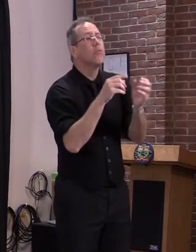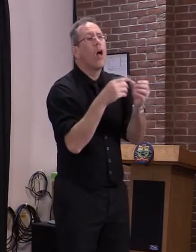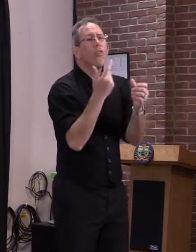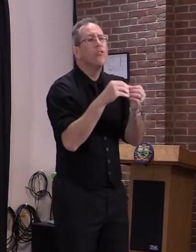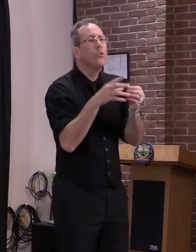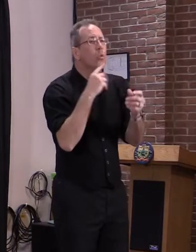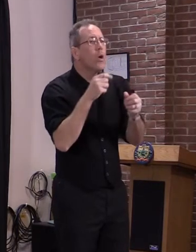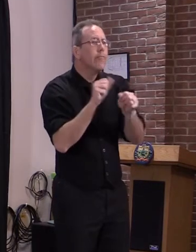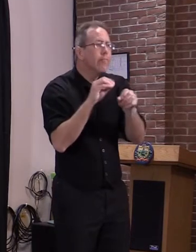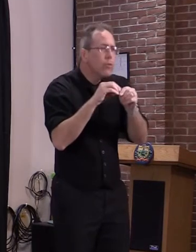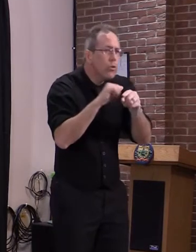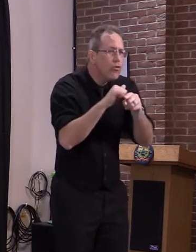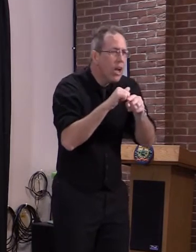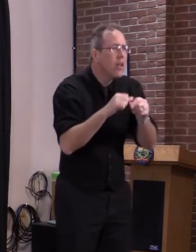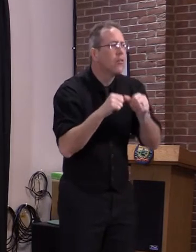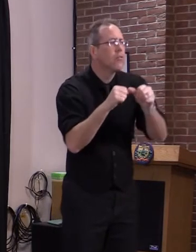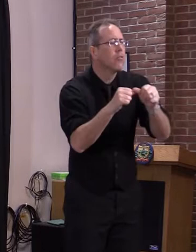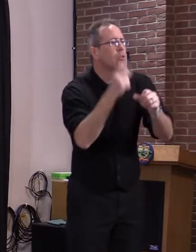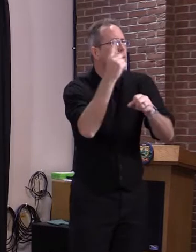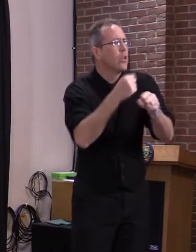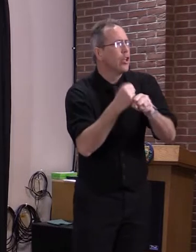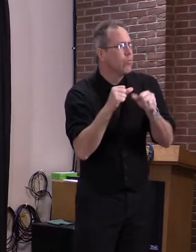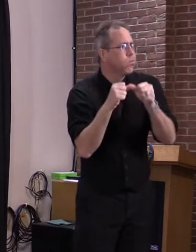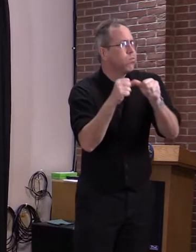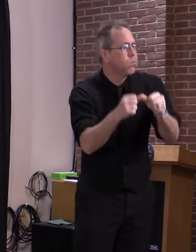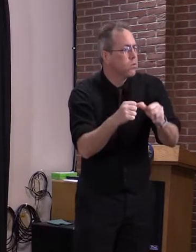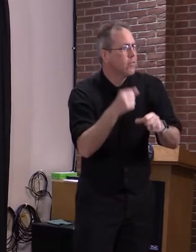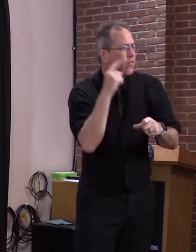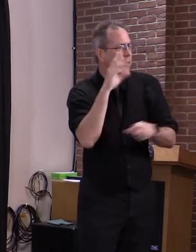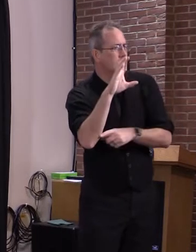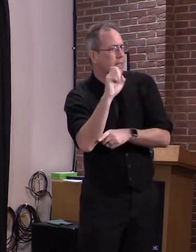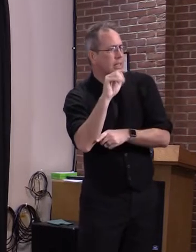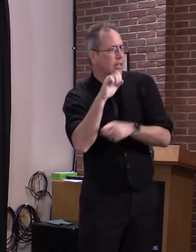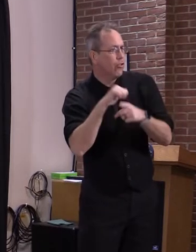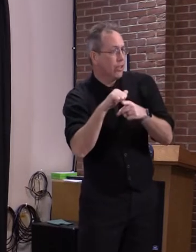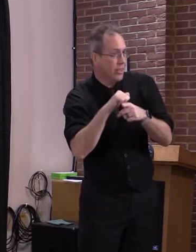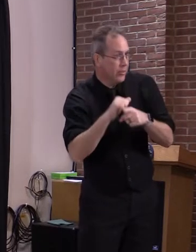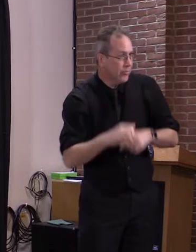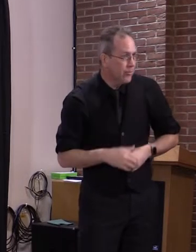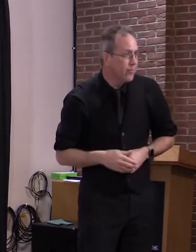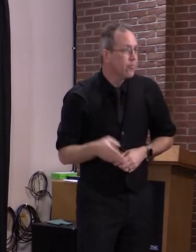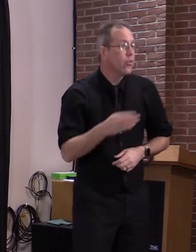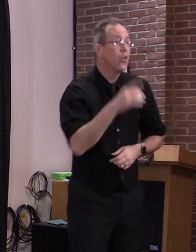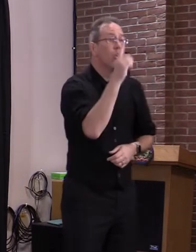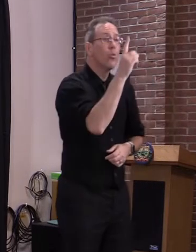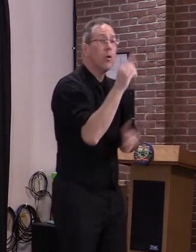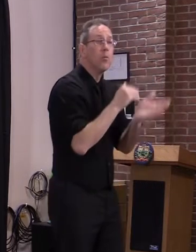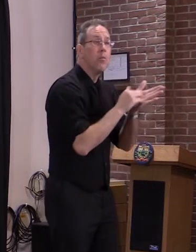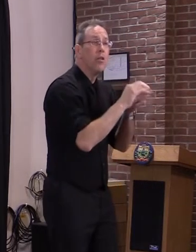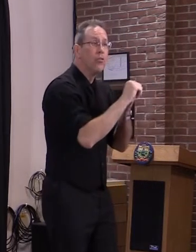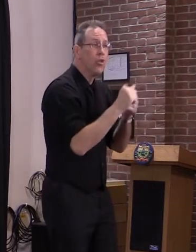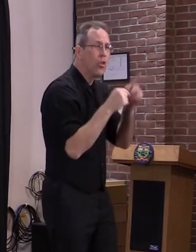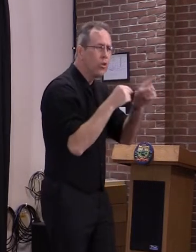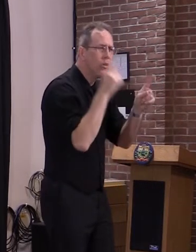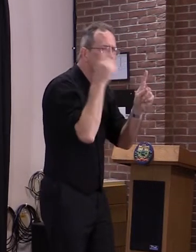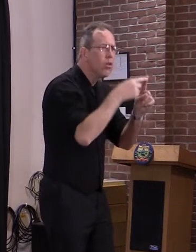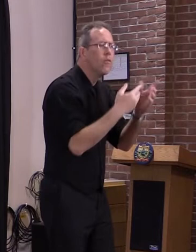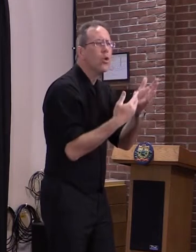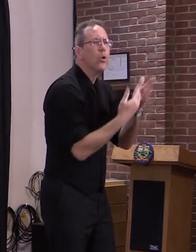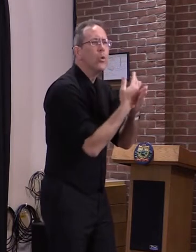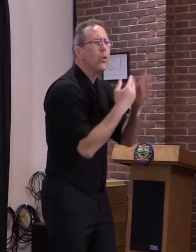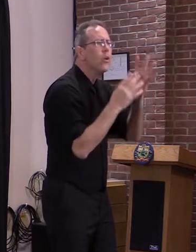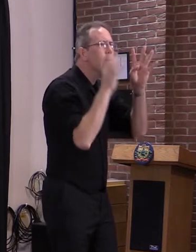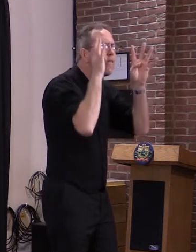intensive training programs. The remaining $1 million would be available to support innovative ideas in CTE centers to